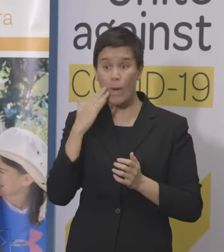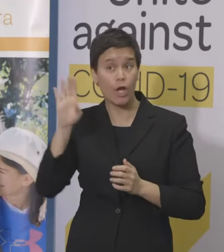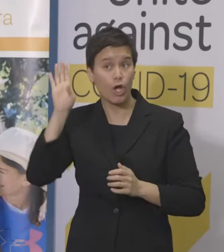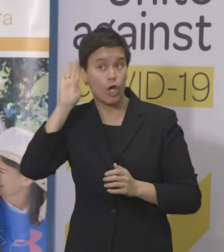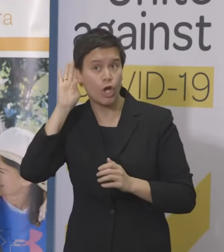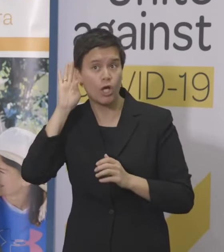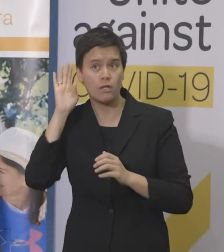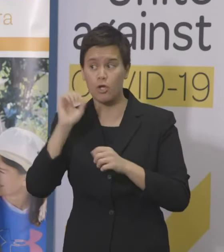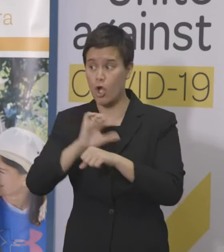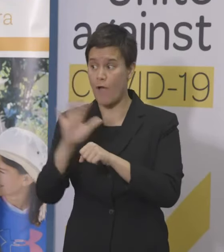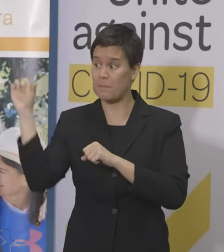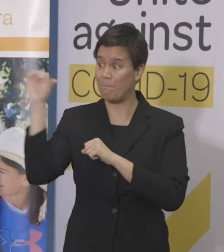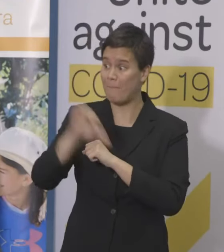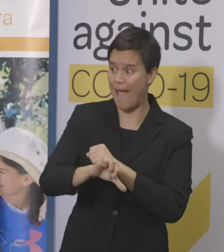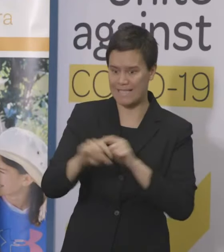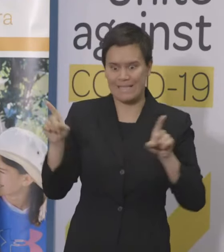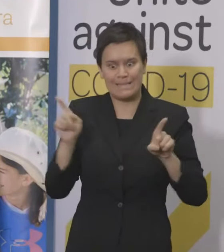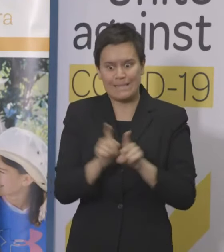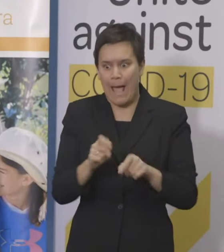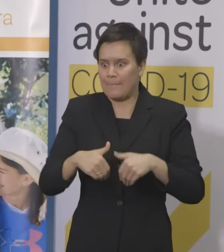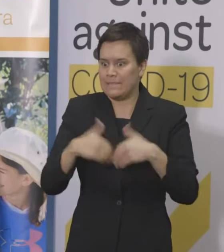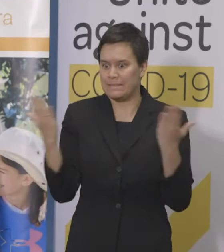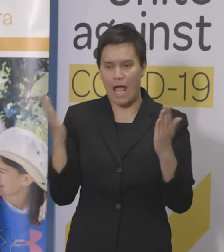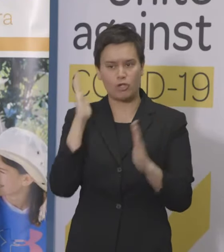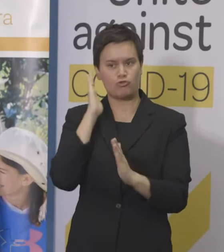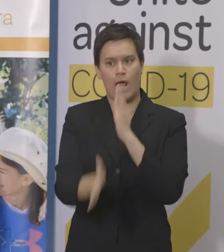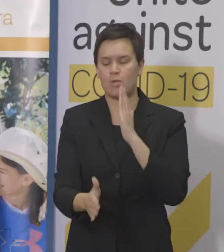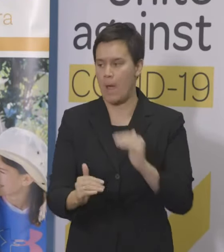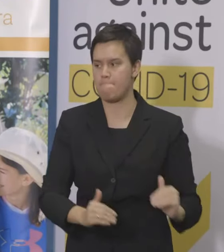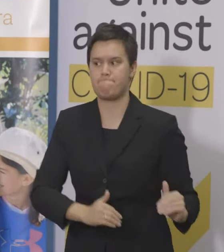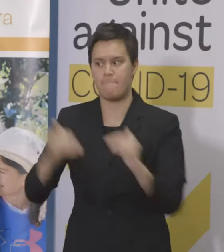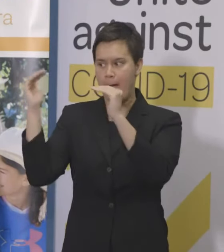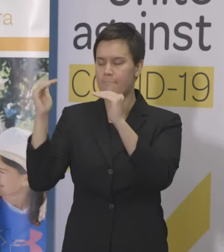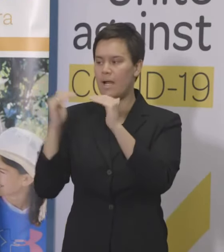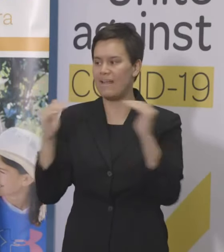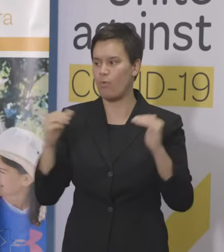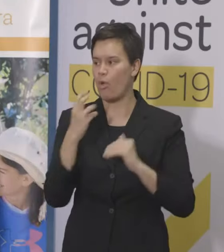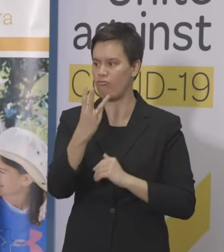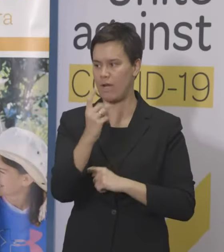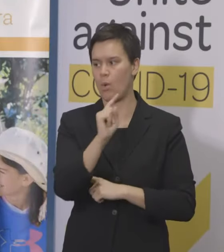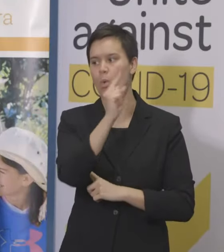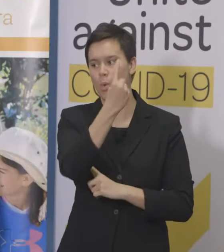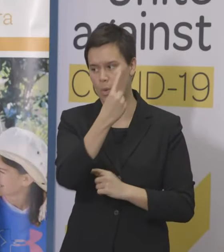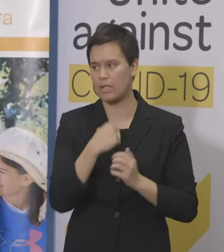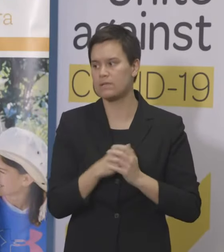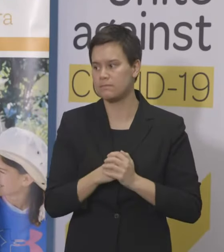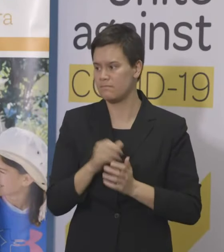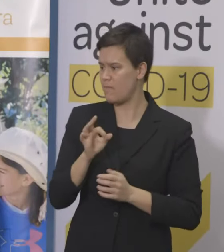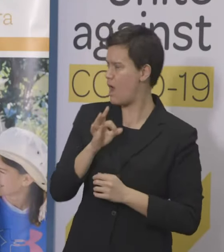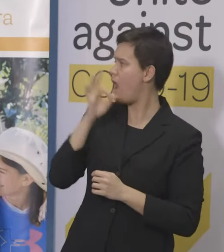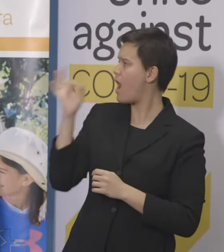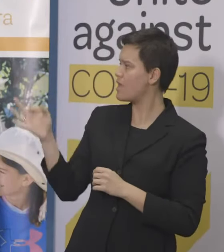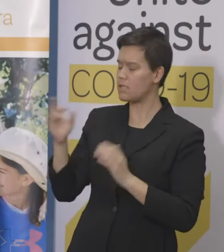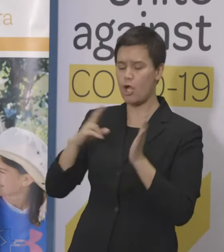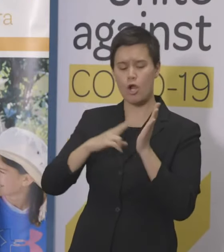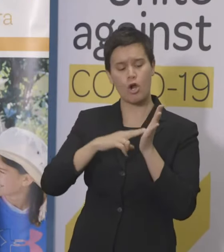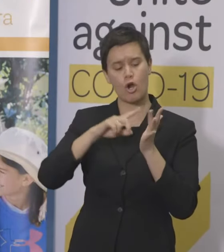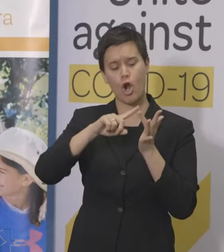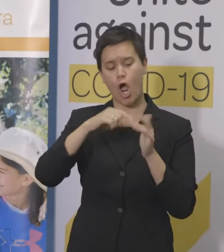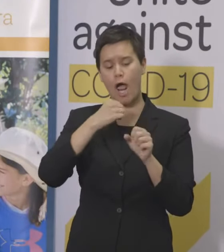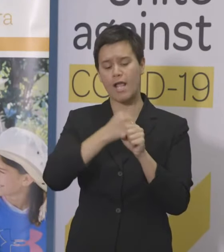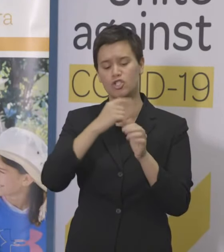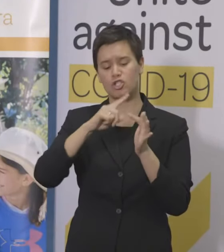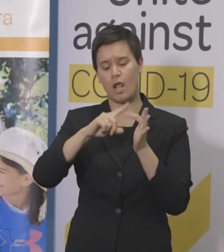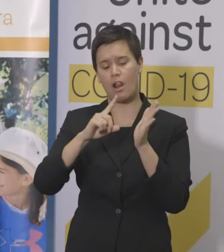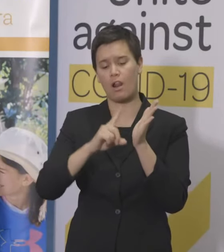2 elsewhere in the country. I certainly just want to reiterate our condolences through to this family. What do you know about Nigel? What can you tell us about? I